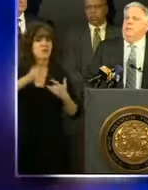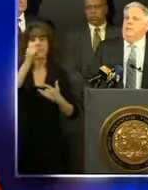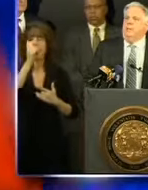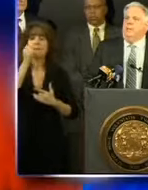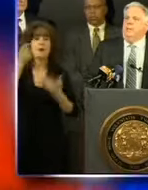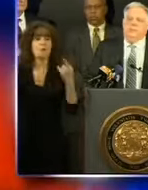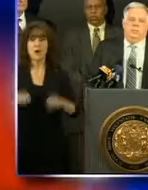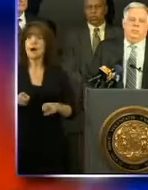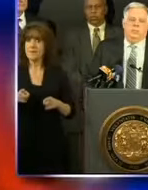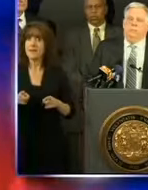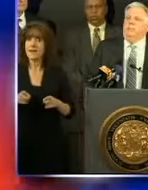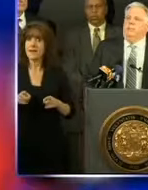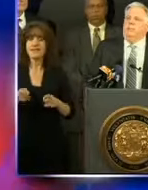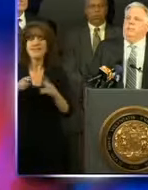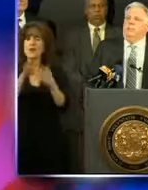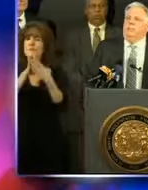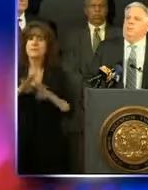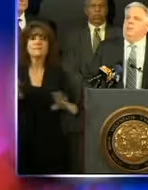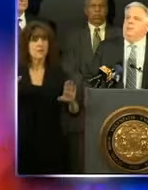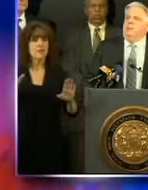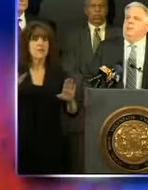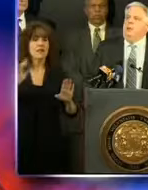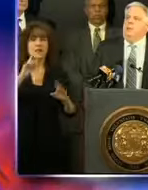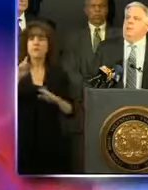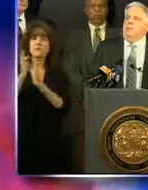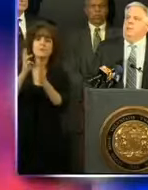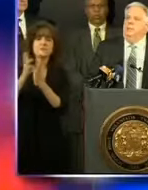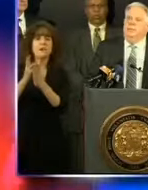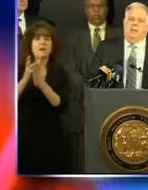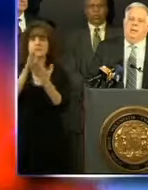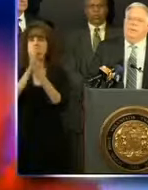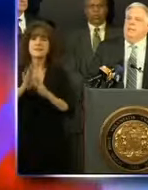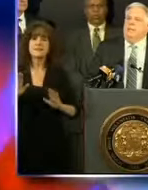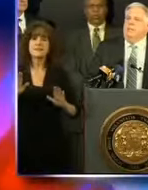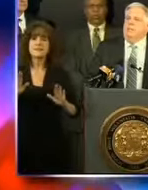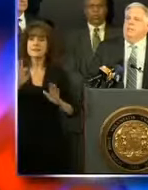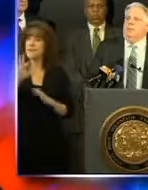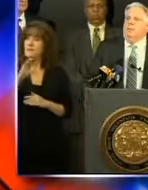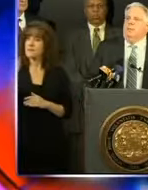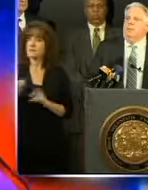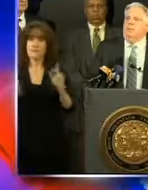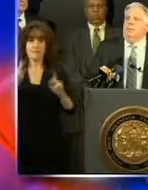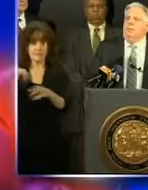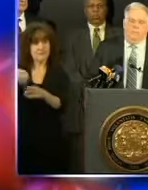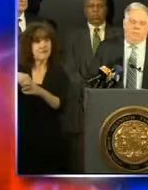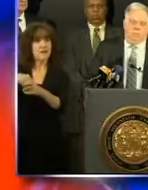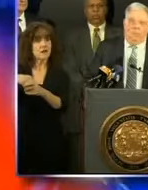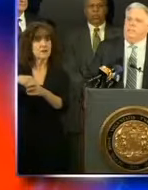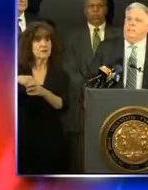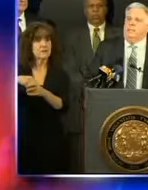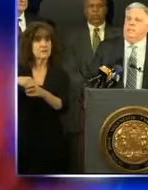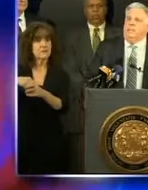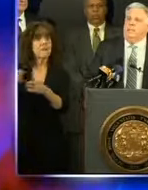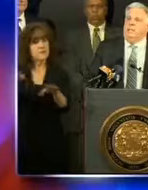about an incident that took place and was a peaceful incident for 6 hours or so. I would say 95% of the people involved